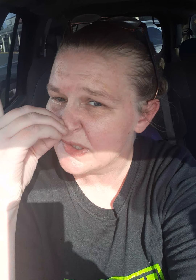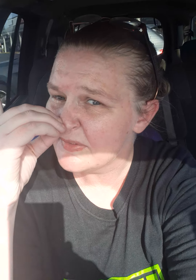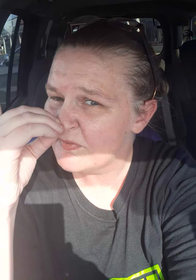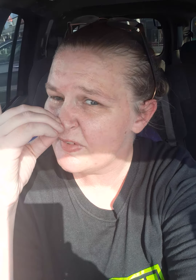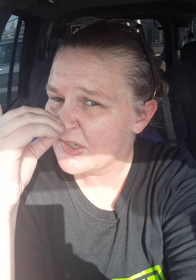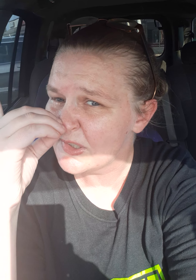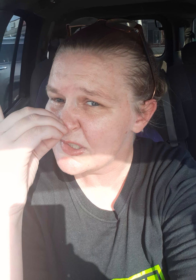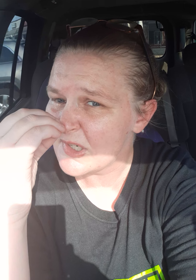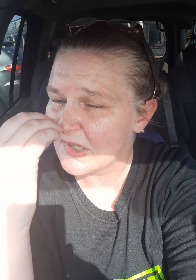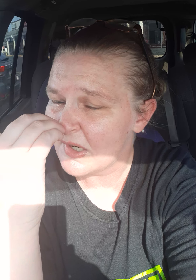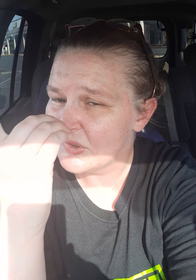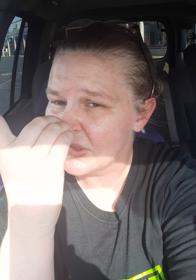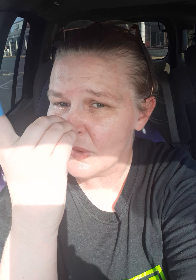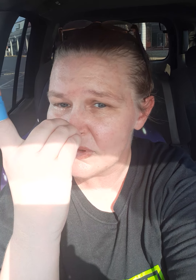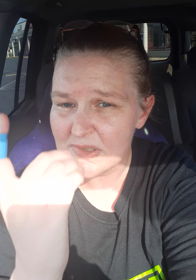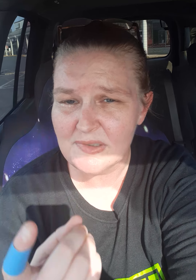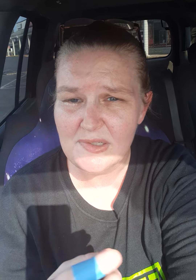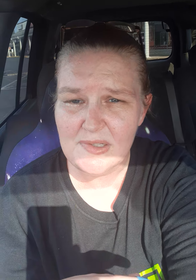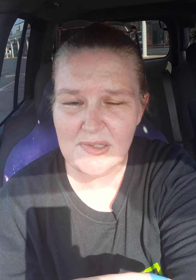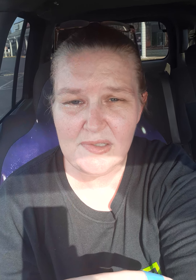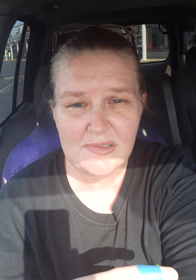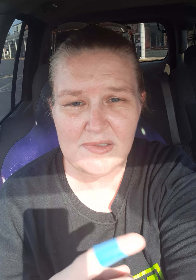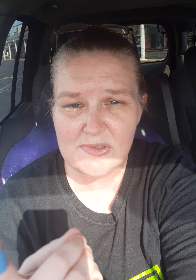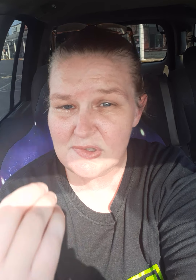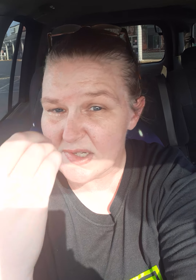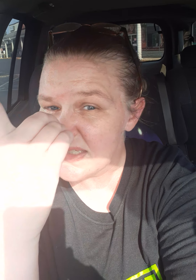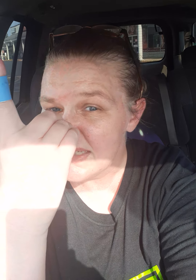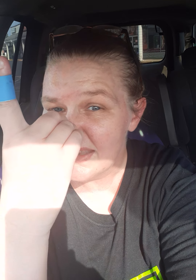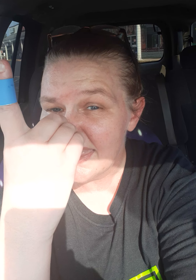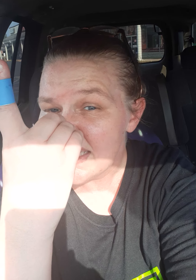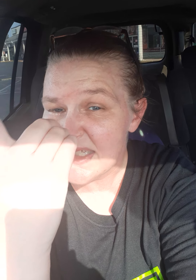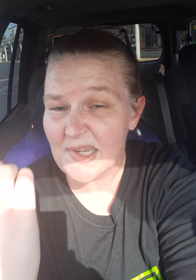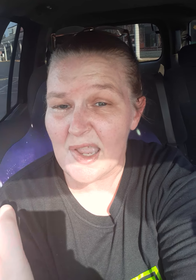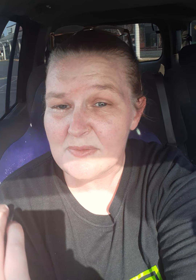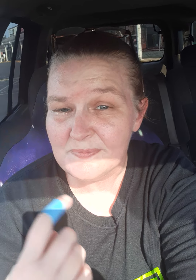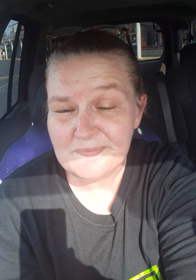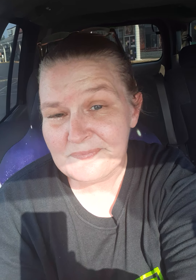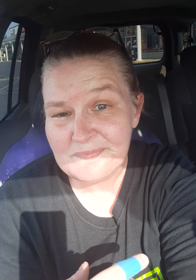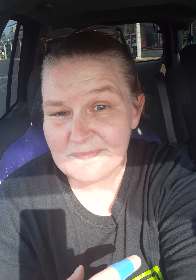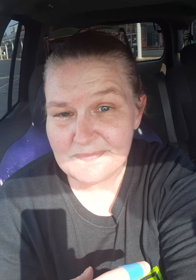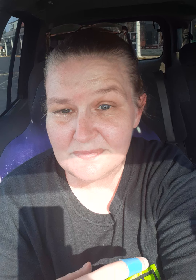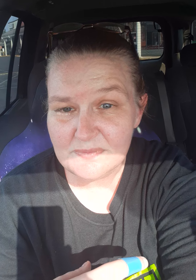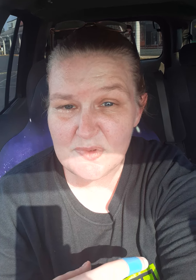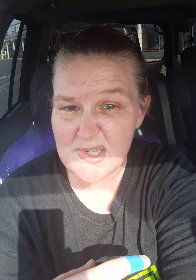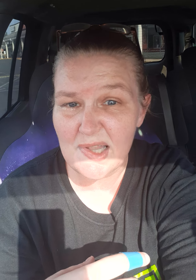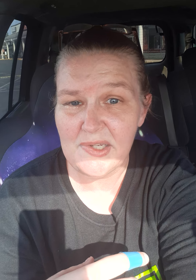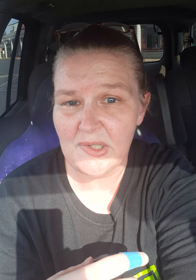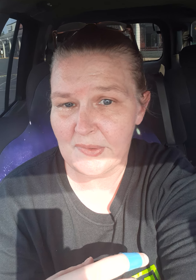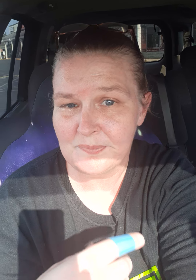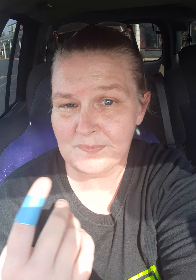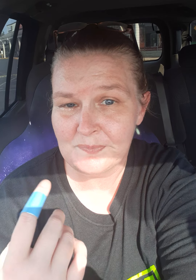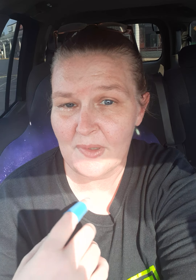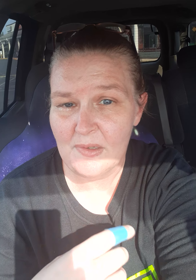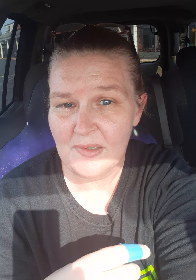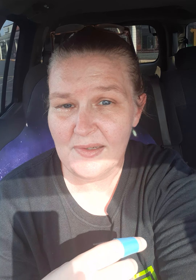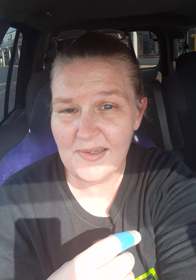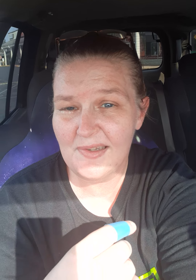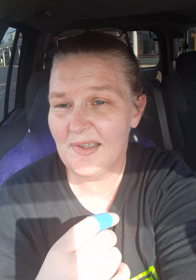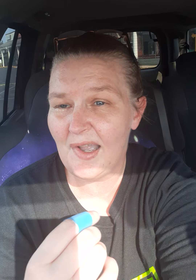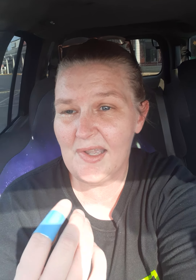your fingers are on your nose. Just, just, that's dickhead. Just like, you know. I